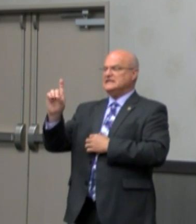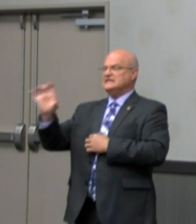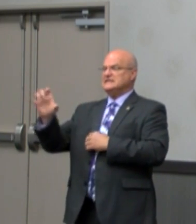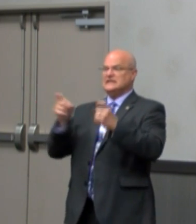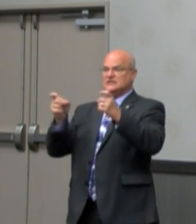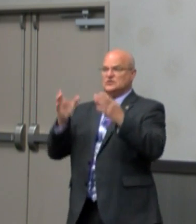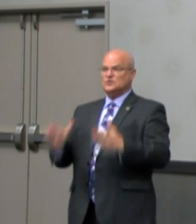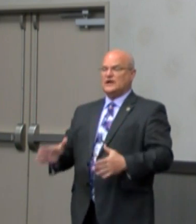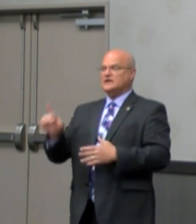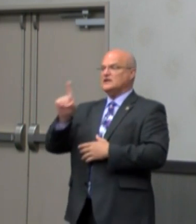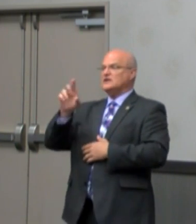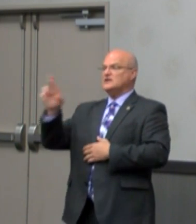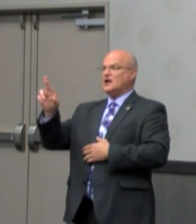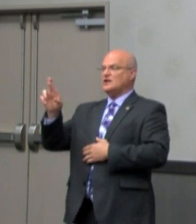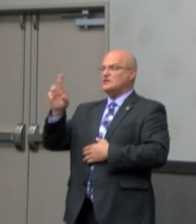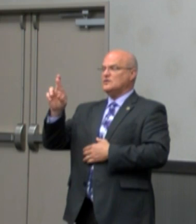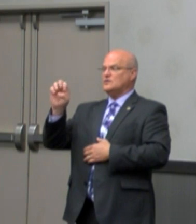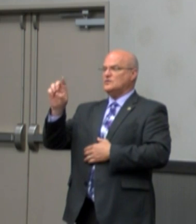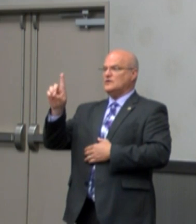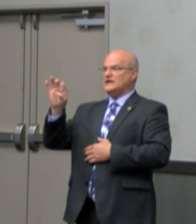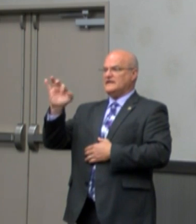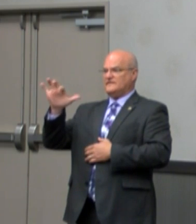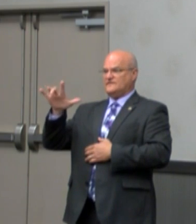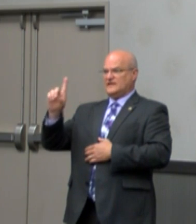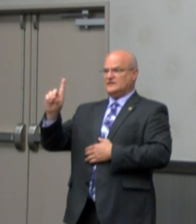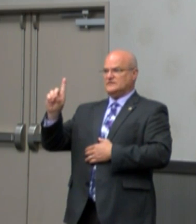Dr. Roberts.